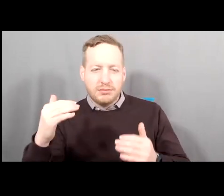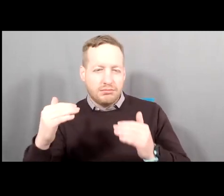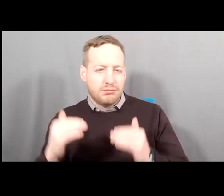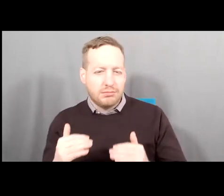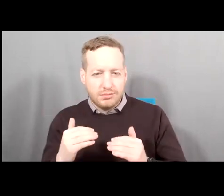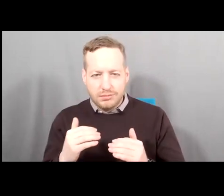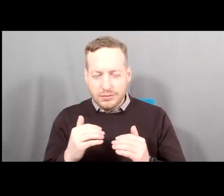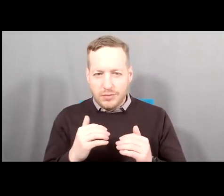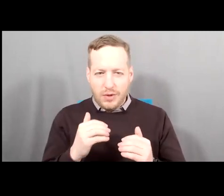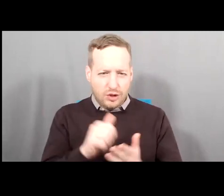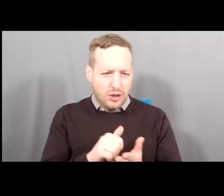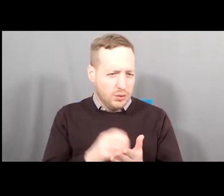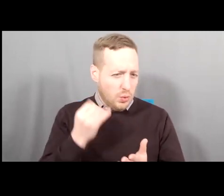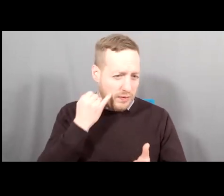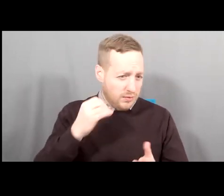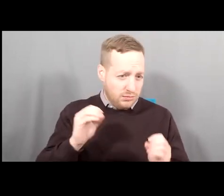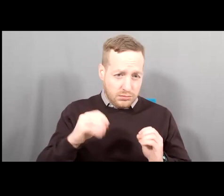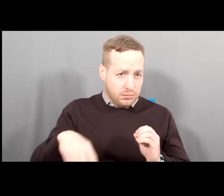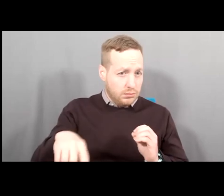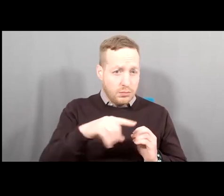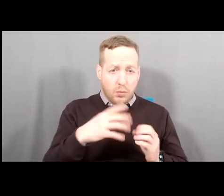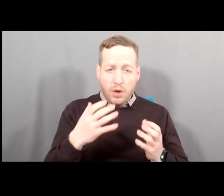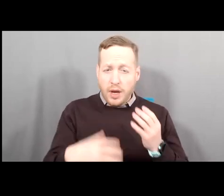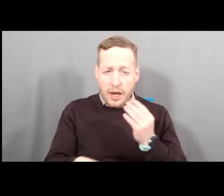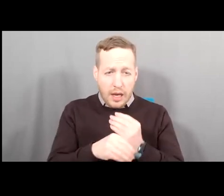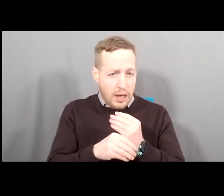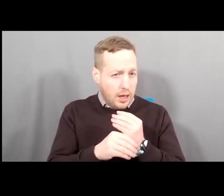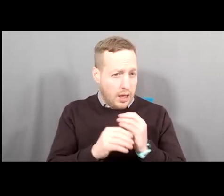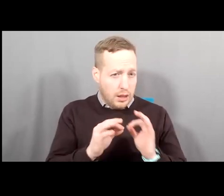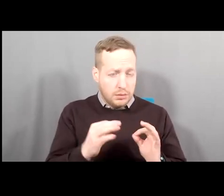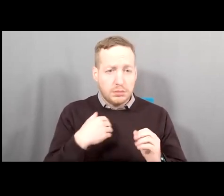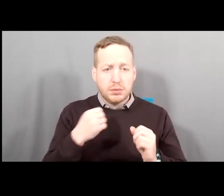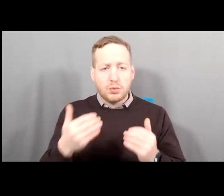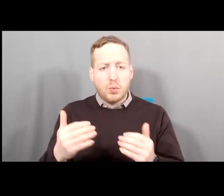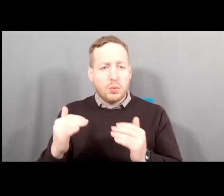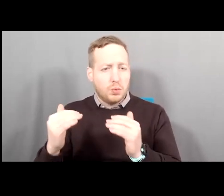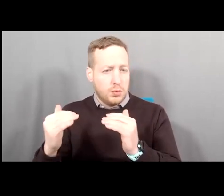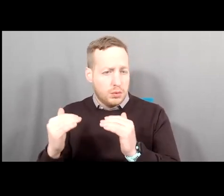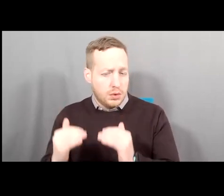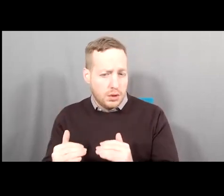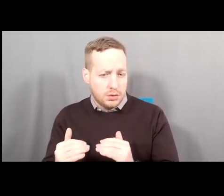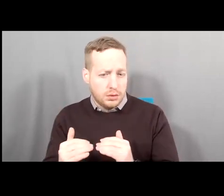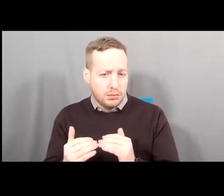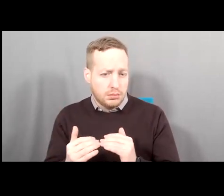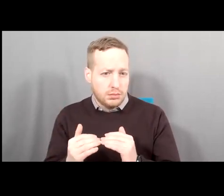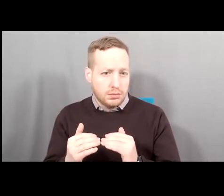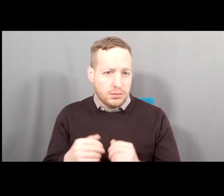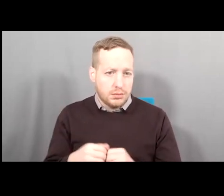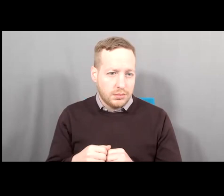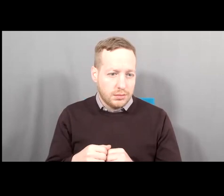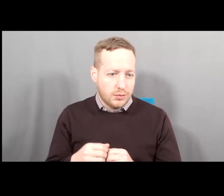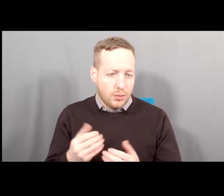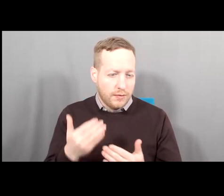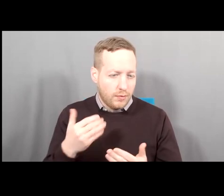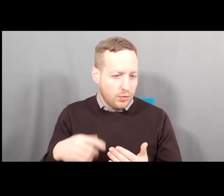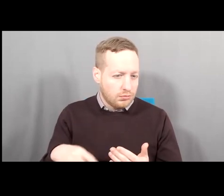week, and now we only have a few minutes left for the meeting. So if there are no further points being made about